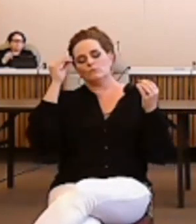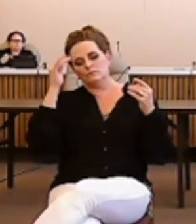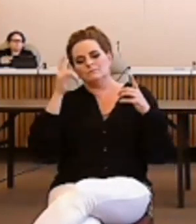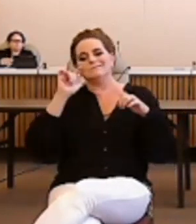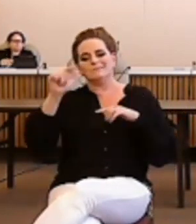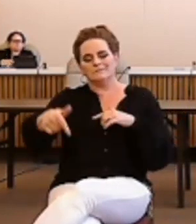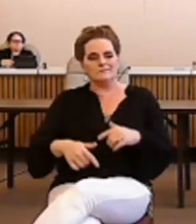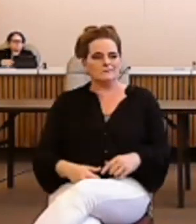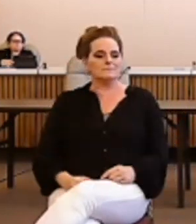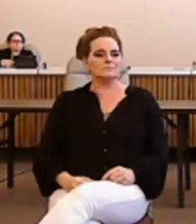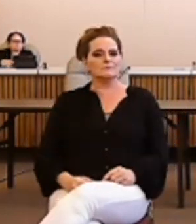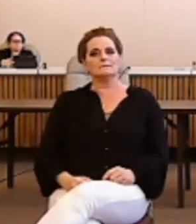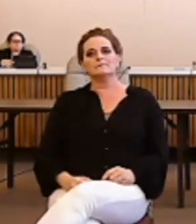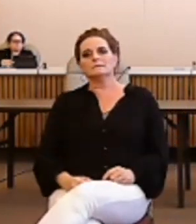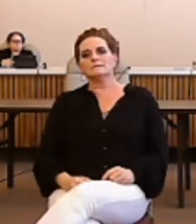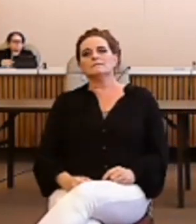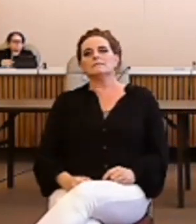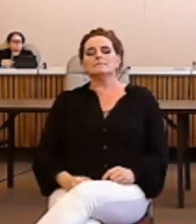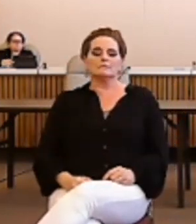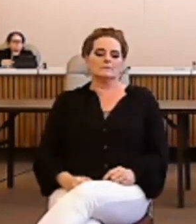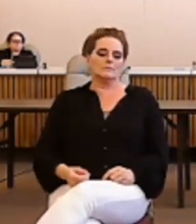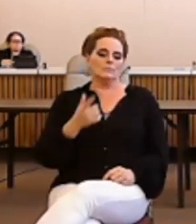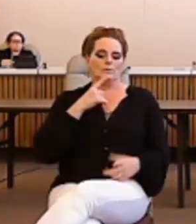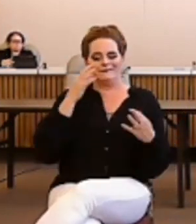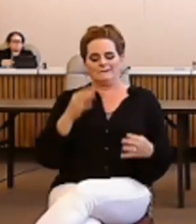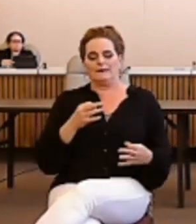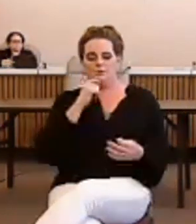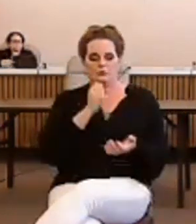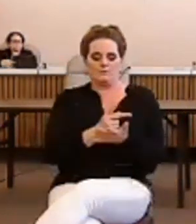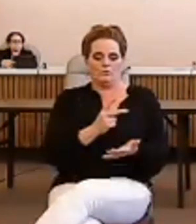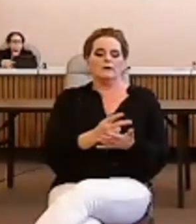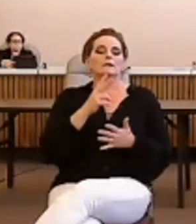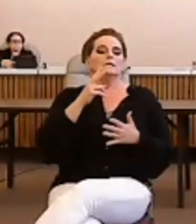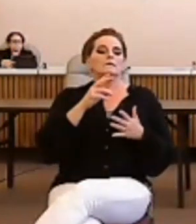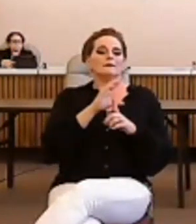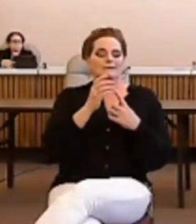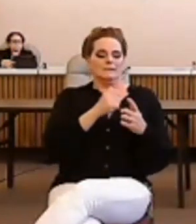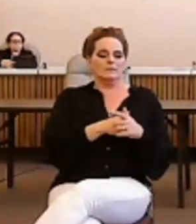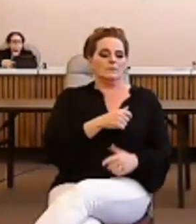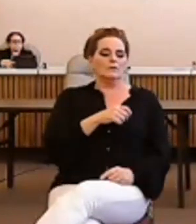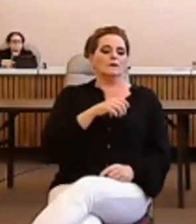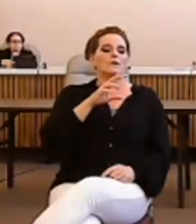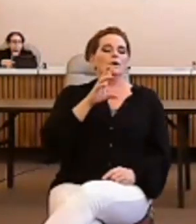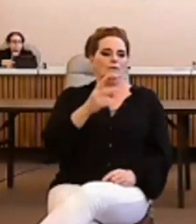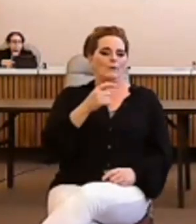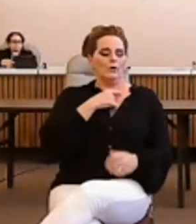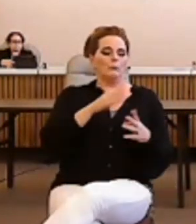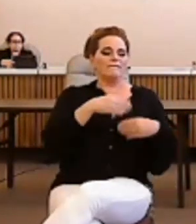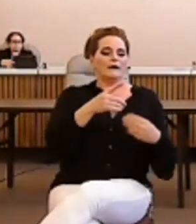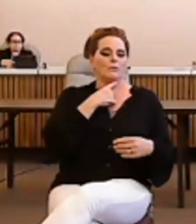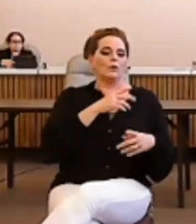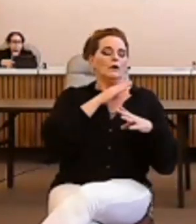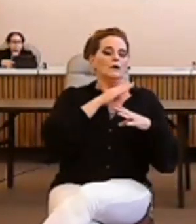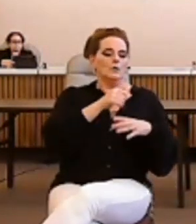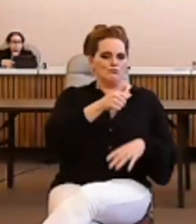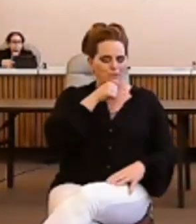later. When we consider whether to approve this or not, reads, the applicant shall provide for private connection points to